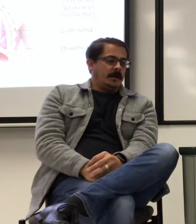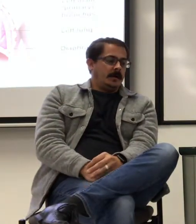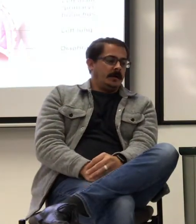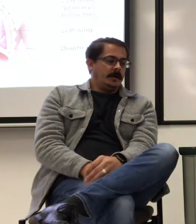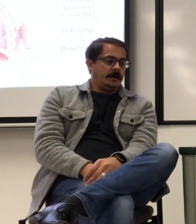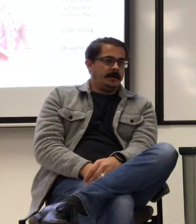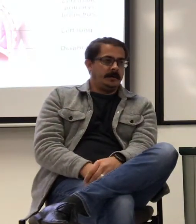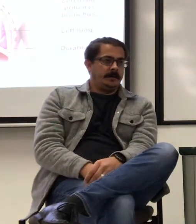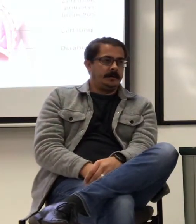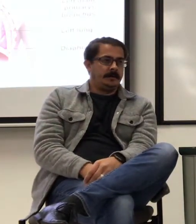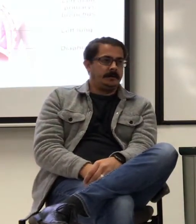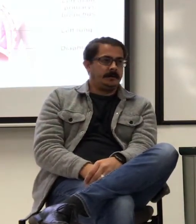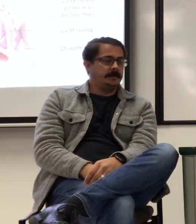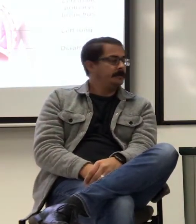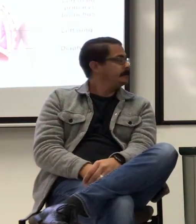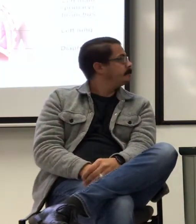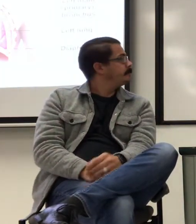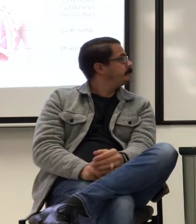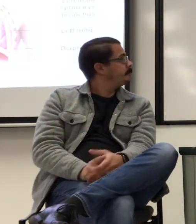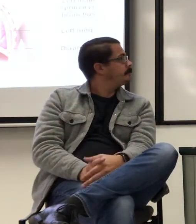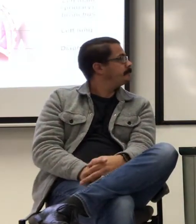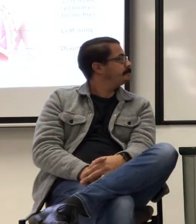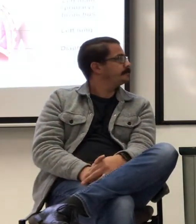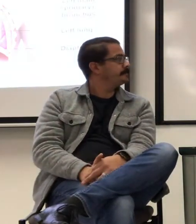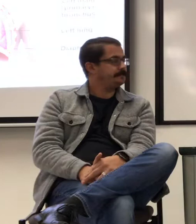A lot of times we illustrate the